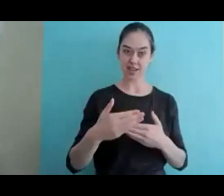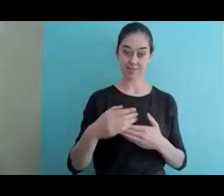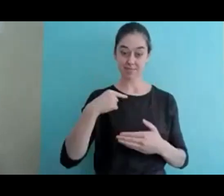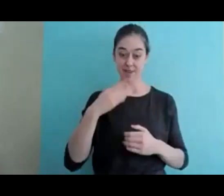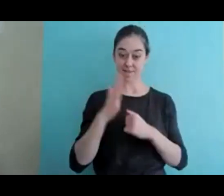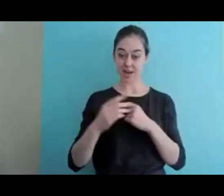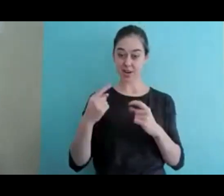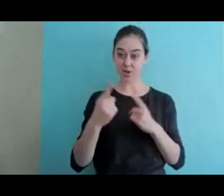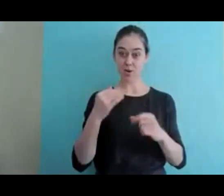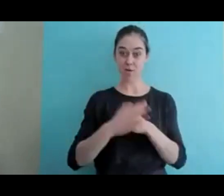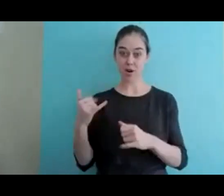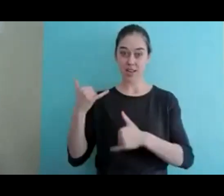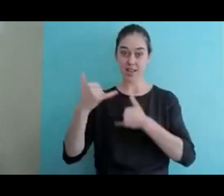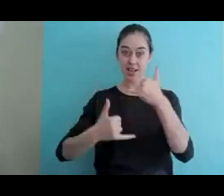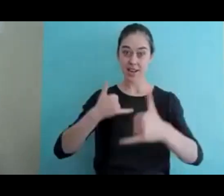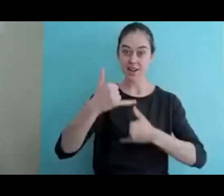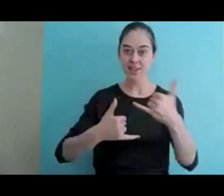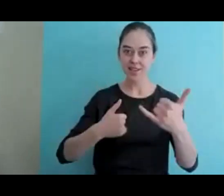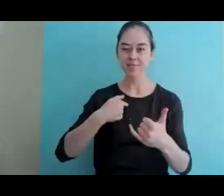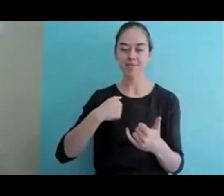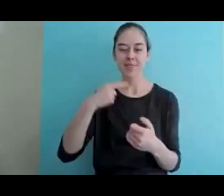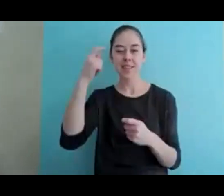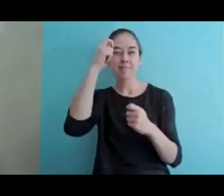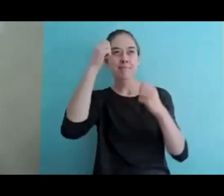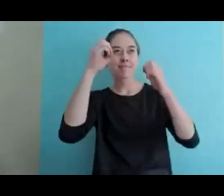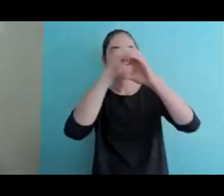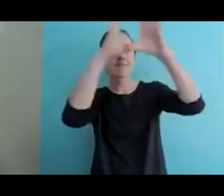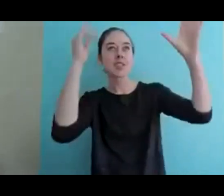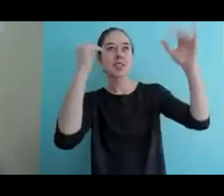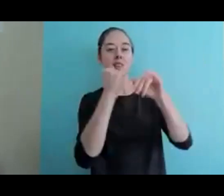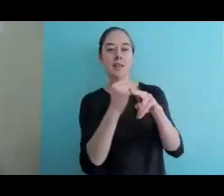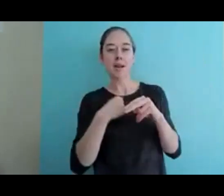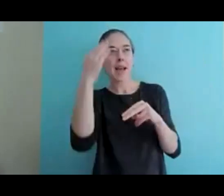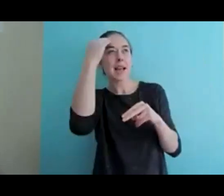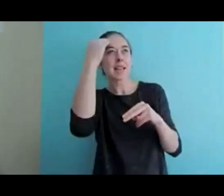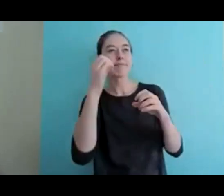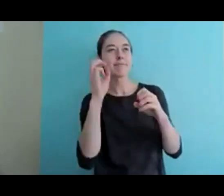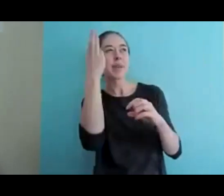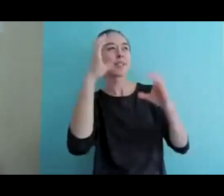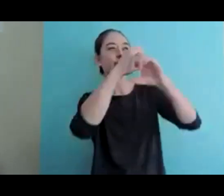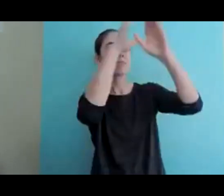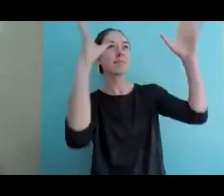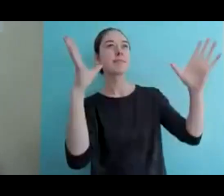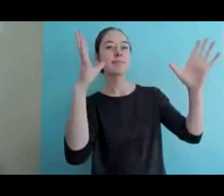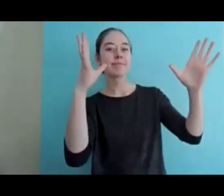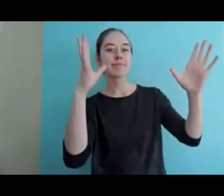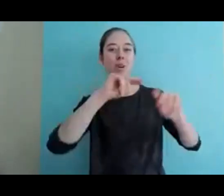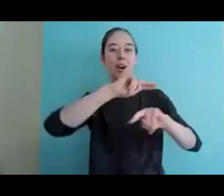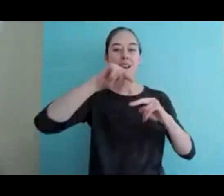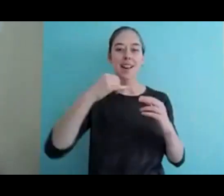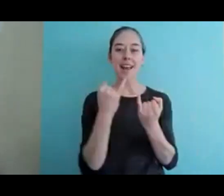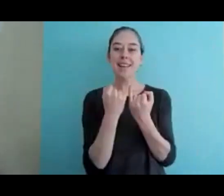years. I get this vision in my head. I have this picture in my head that we're like a